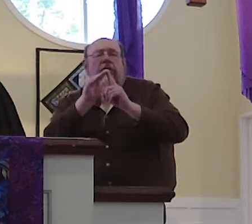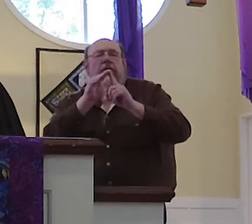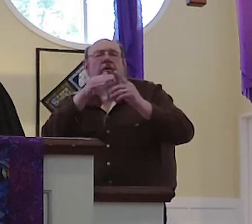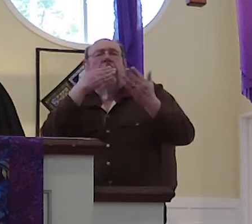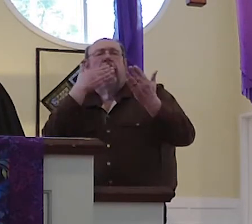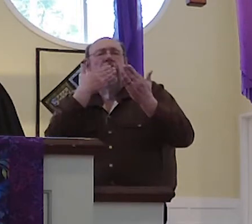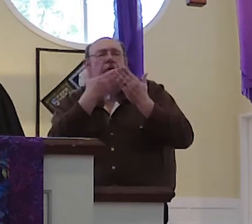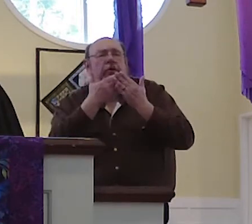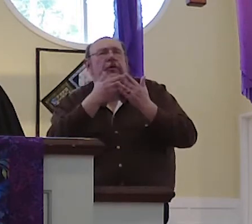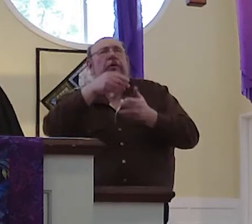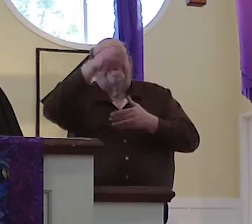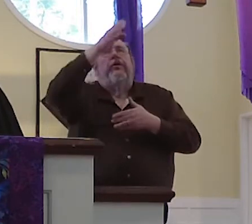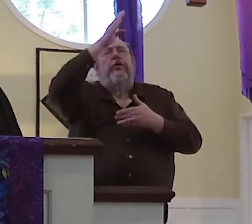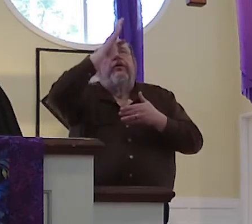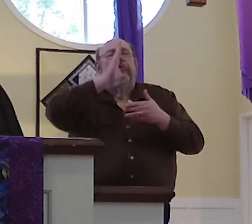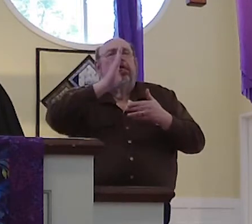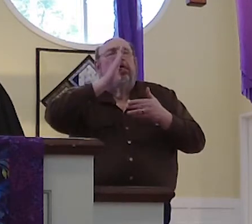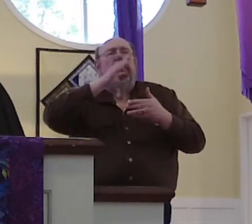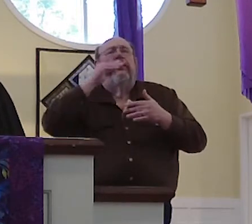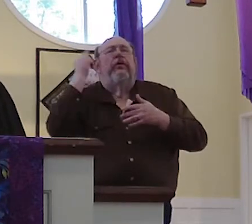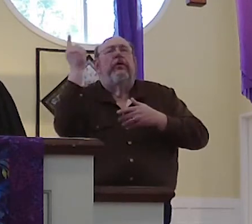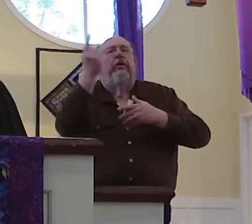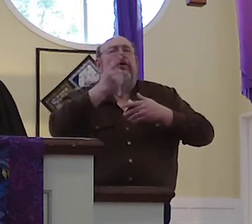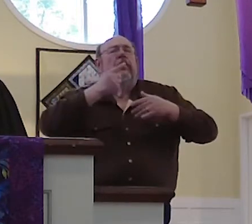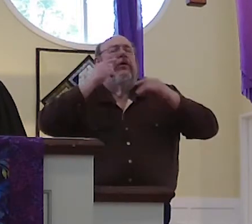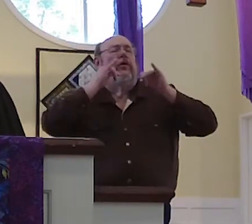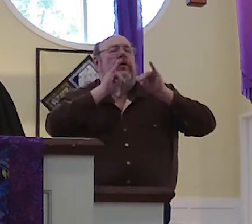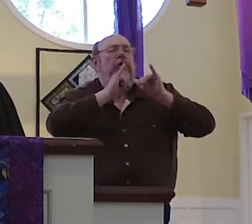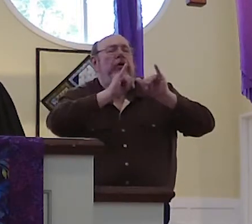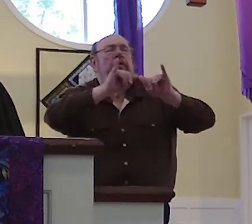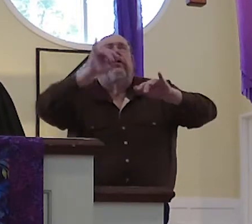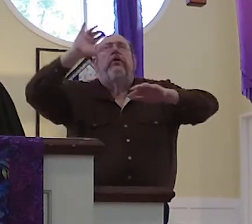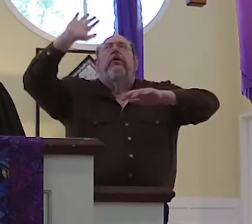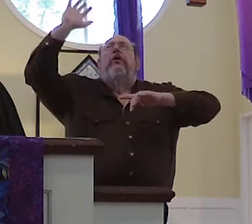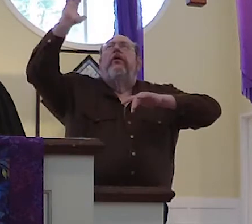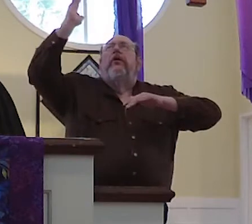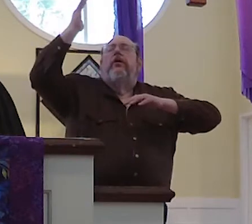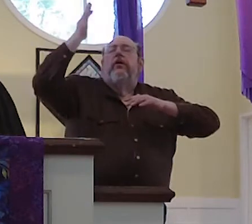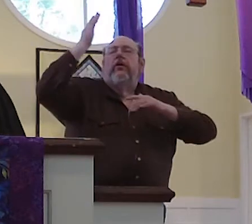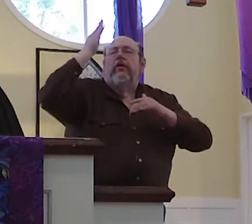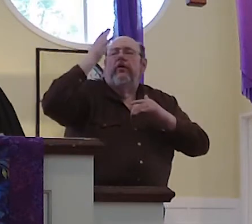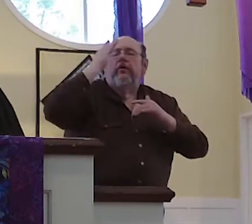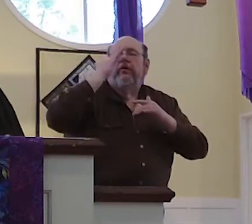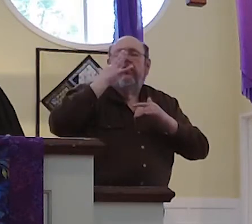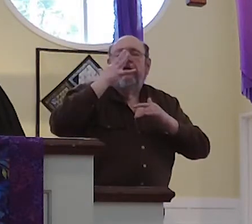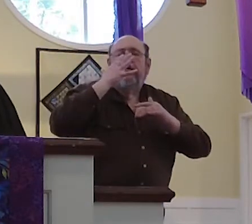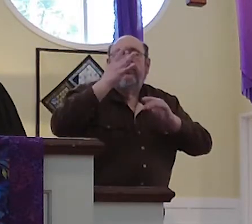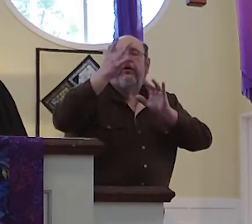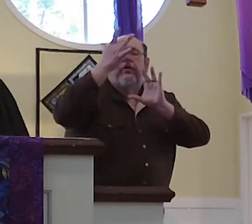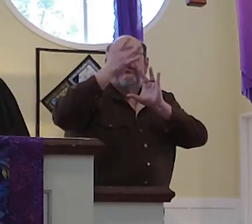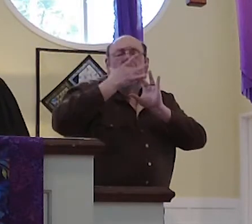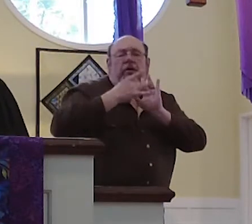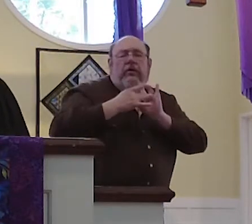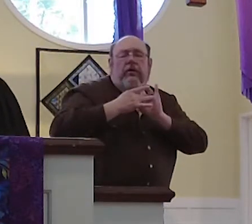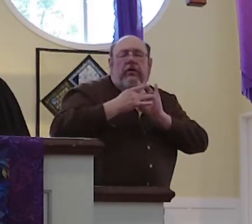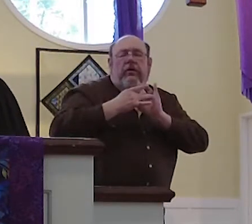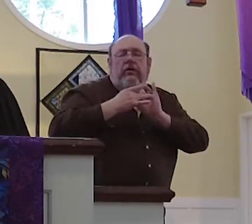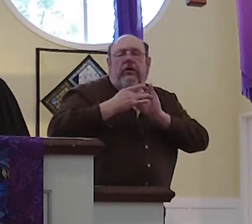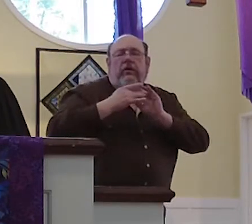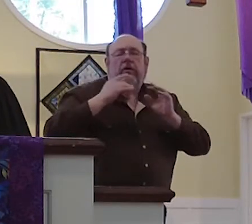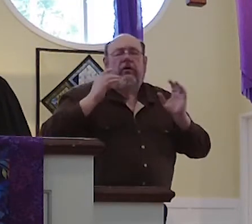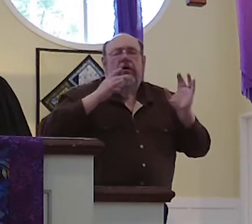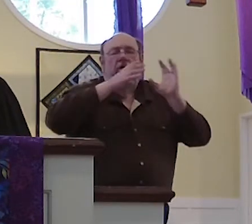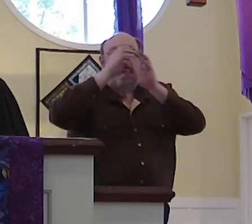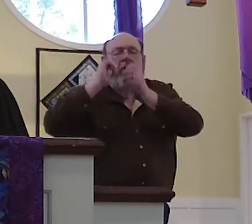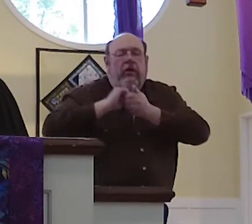good God is and how eternal God's grace is. So you join me now in the collective